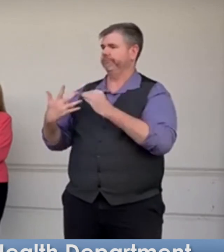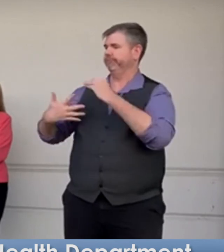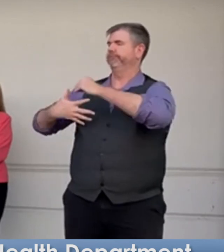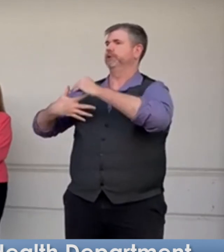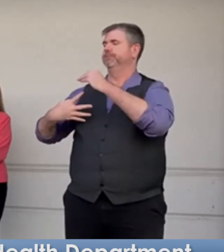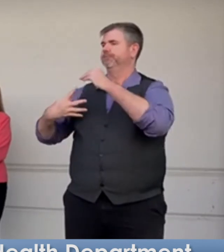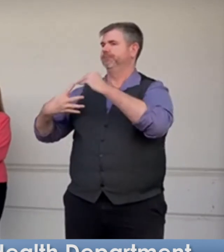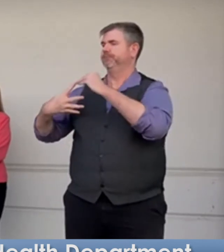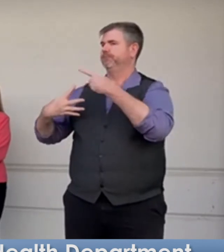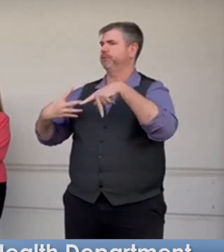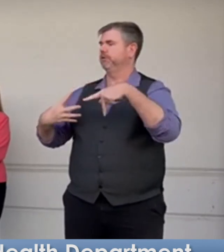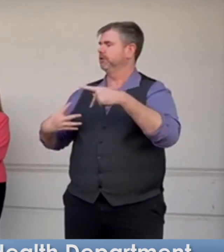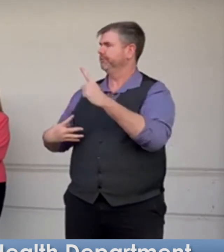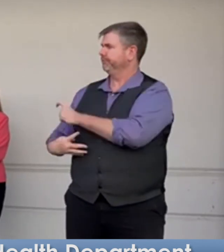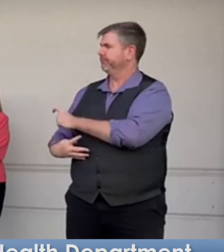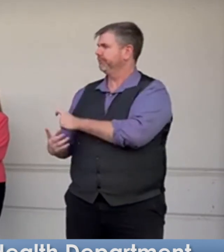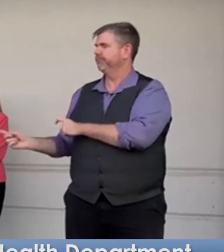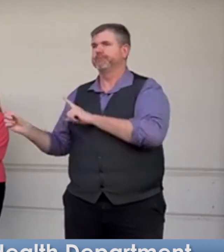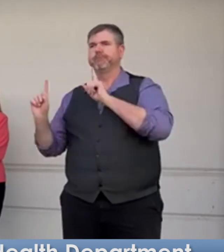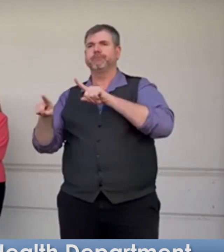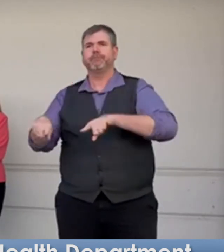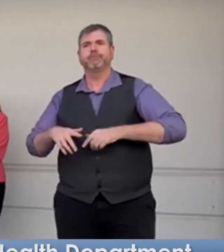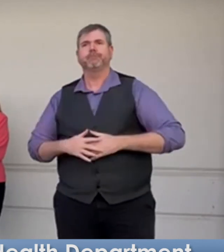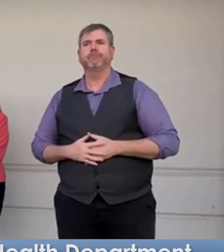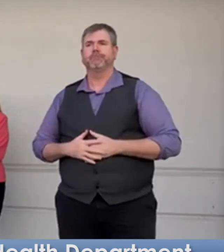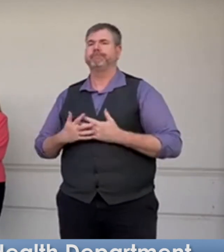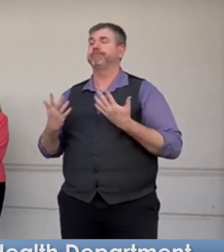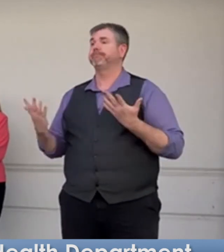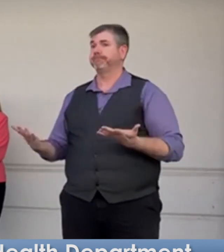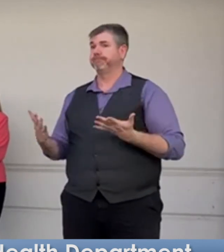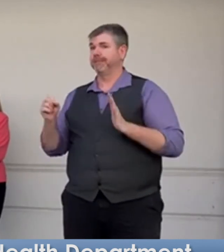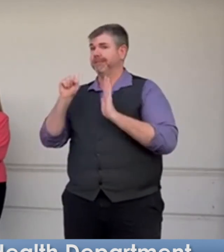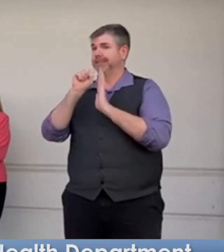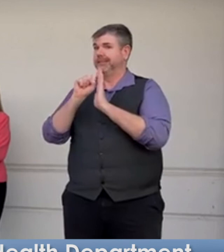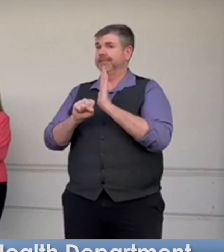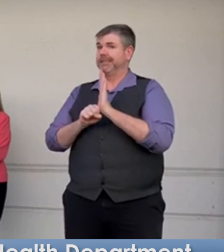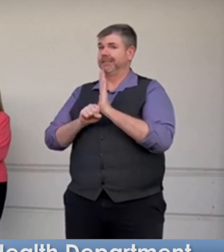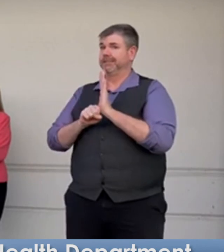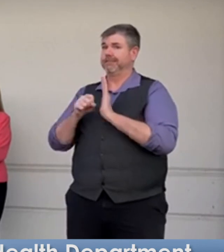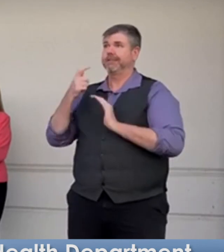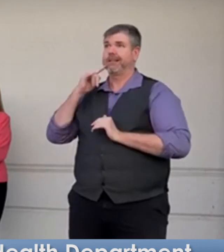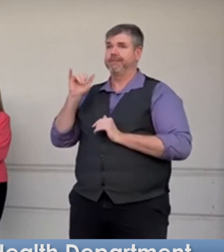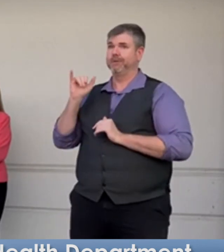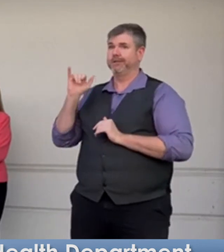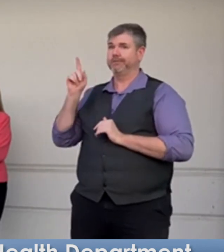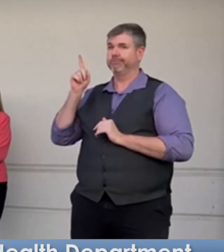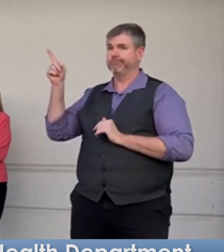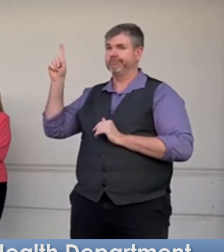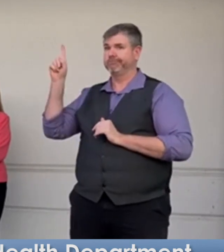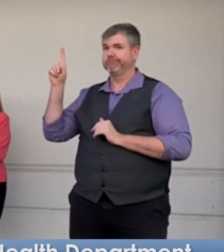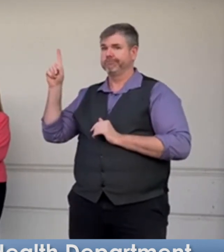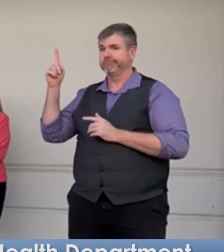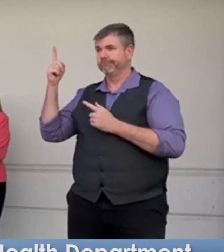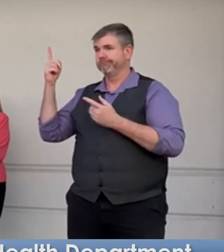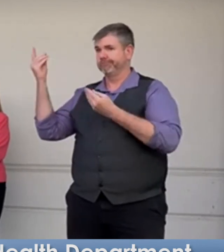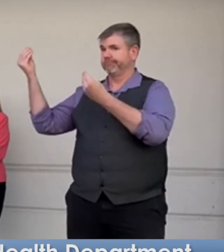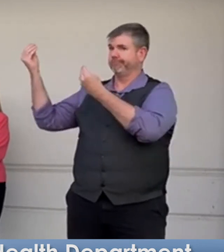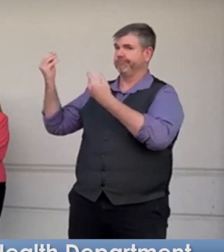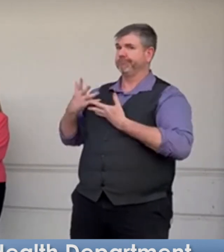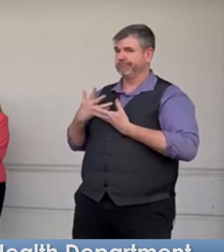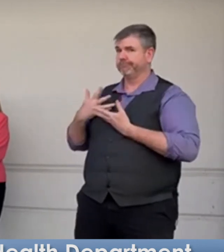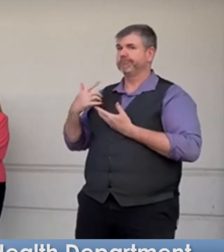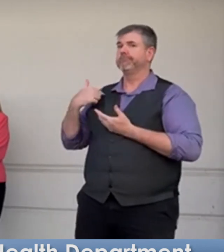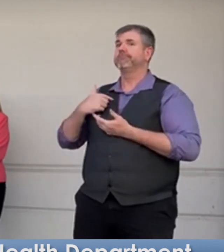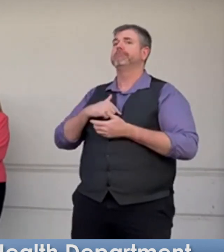tier? Under the state framework, those kinds of personal services are allowed as long as they follow the state